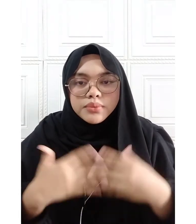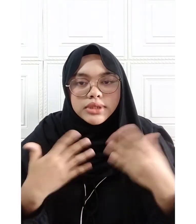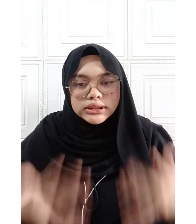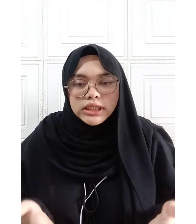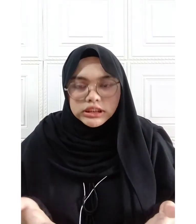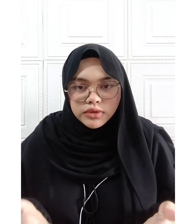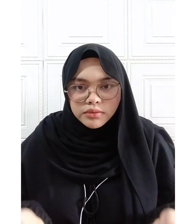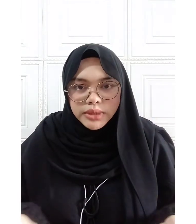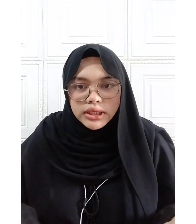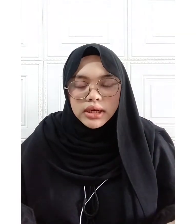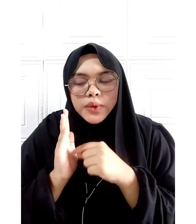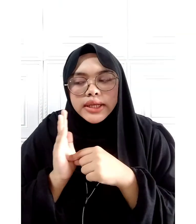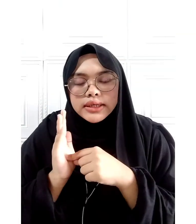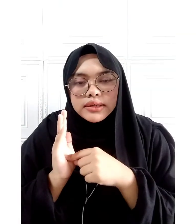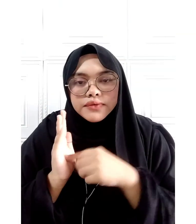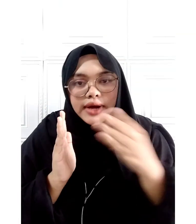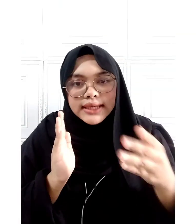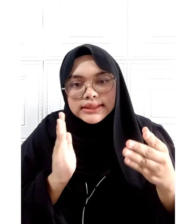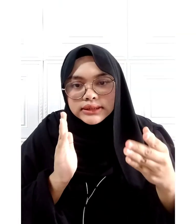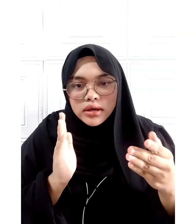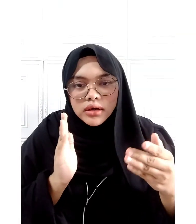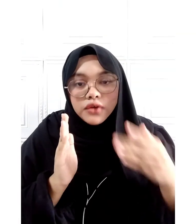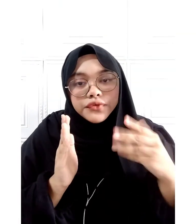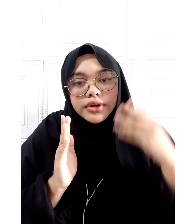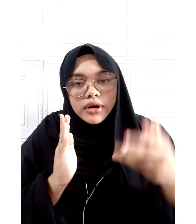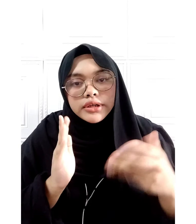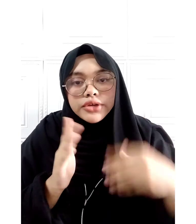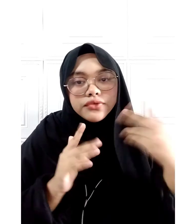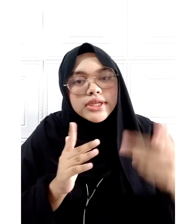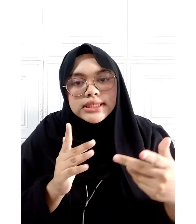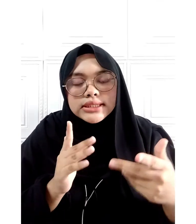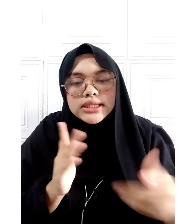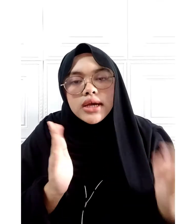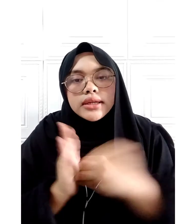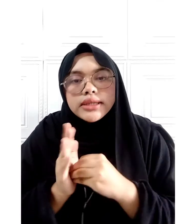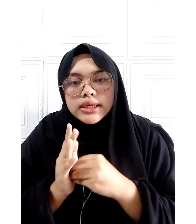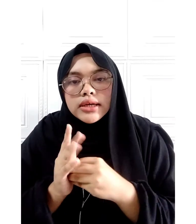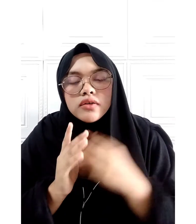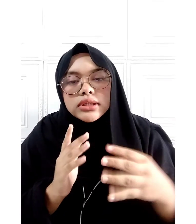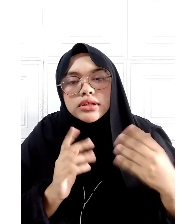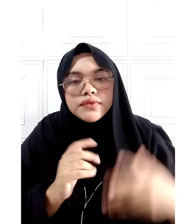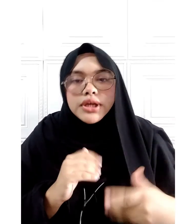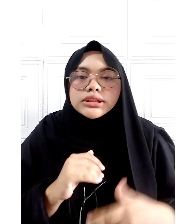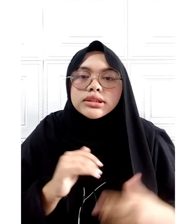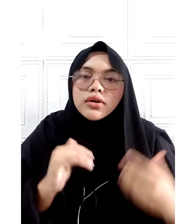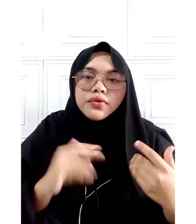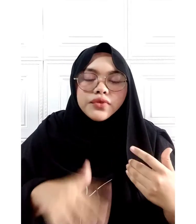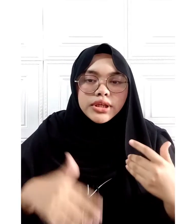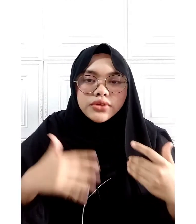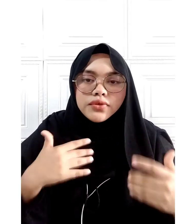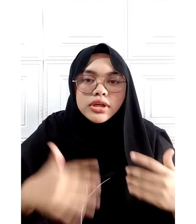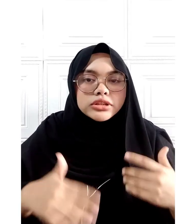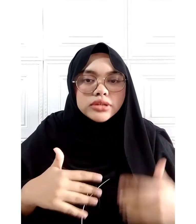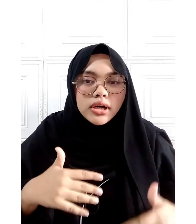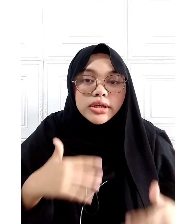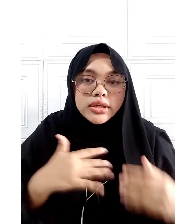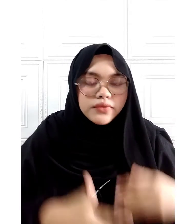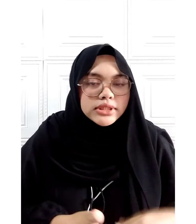this experiment, when the rise of the arc increases, the horizontal reaction of the 3-hinge arc